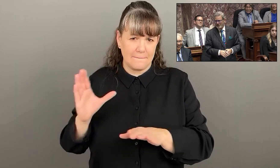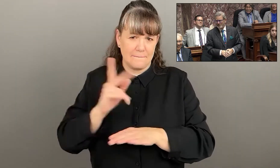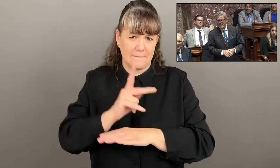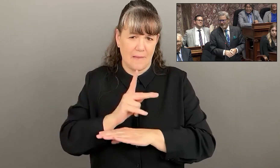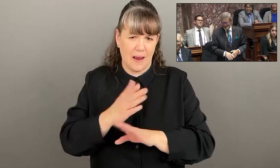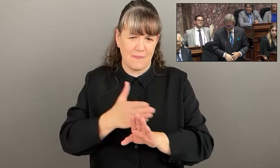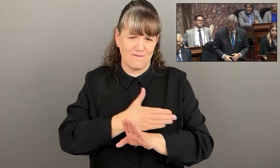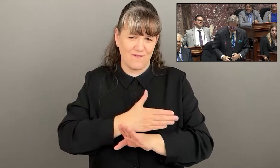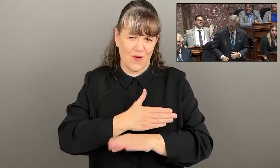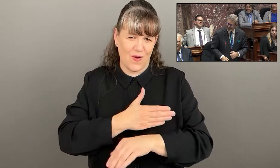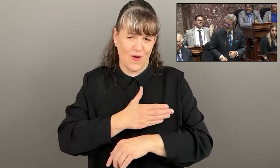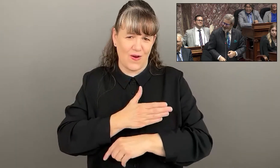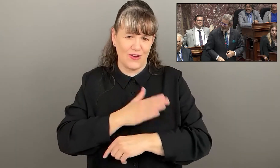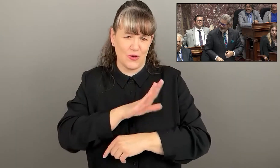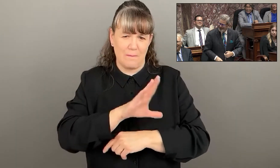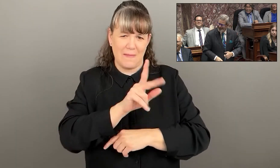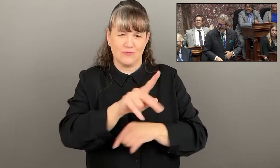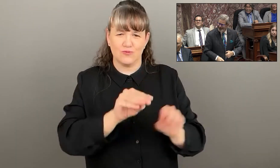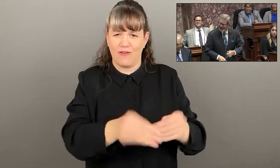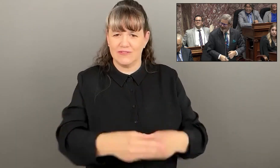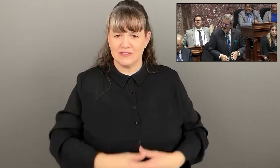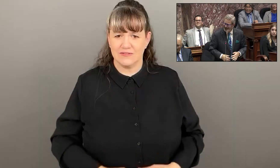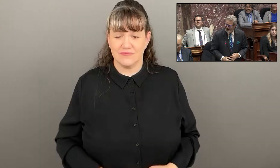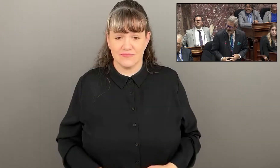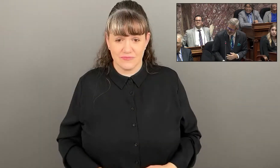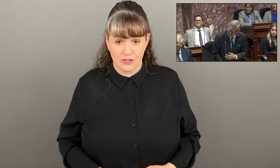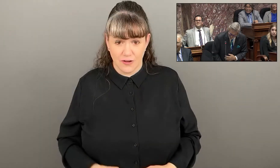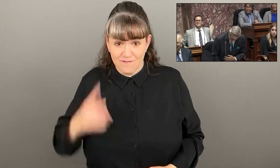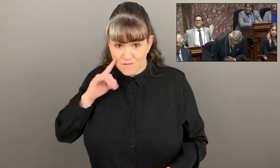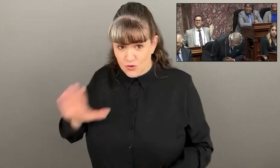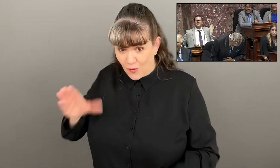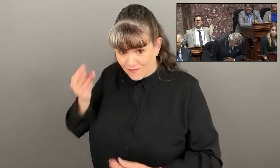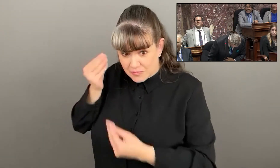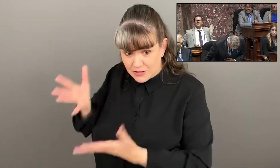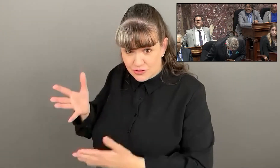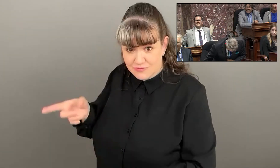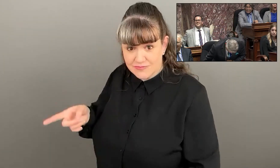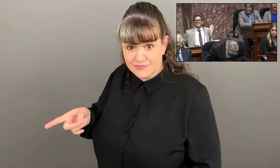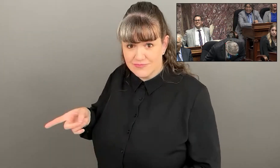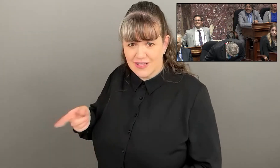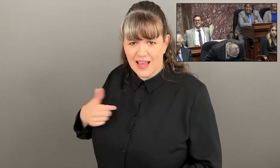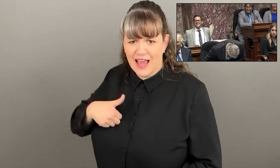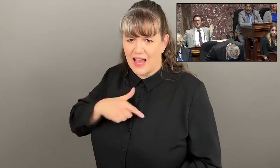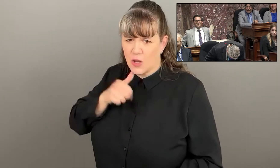Speaker. Member, for your information, I don't listen to people who steal cats.